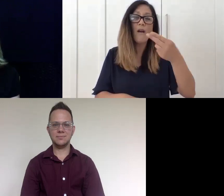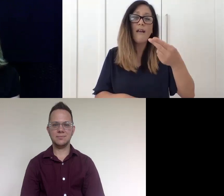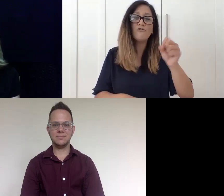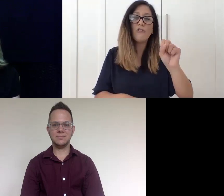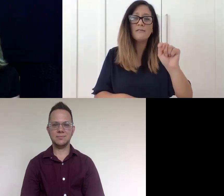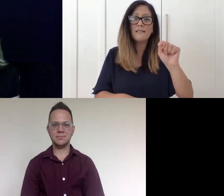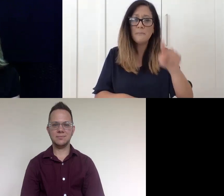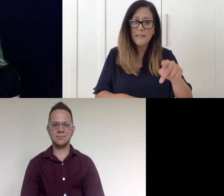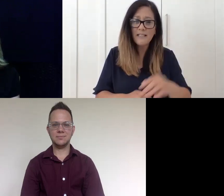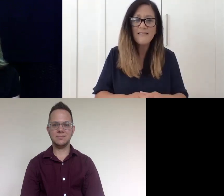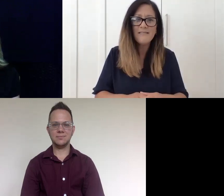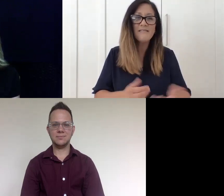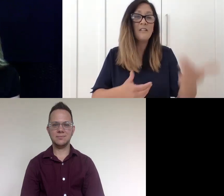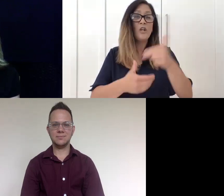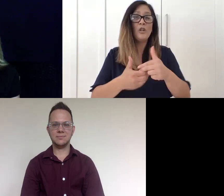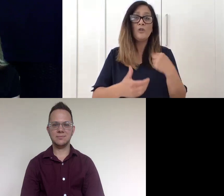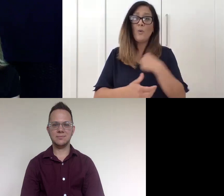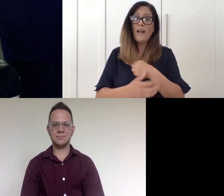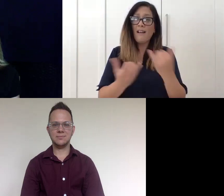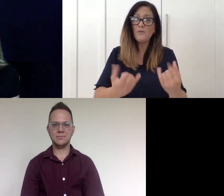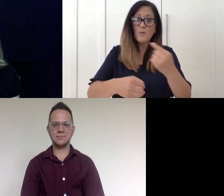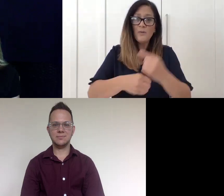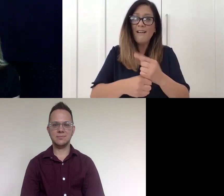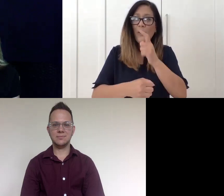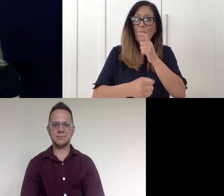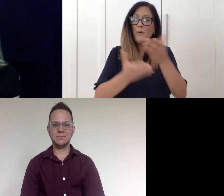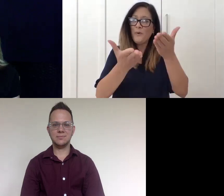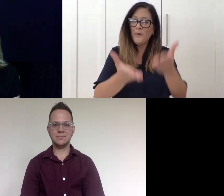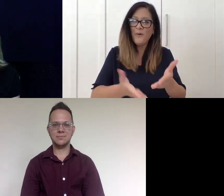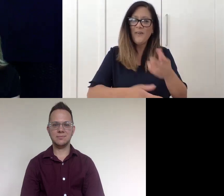and I'm the project manager for HSTP.